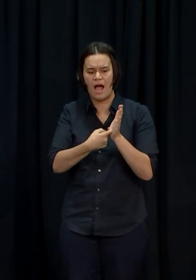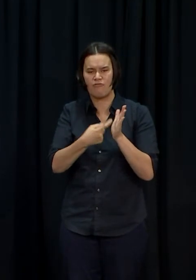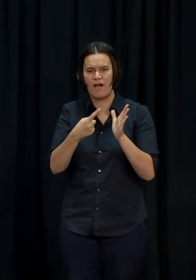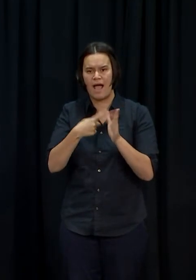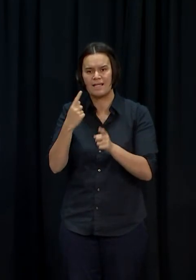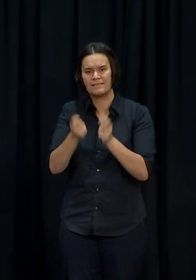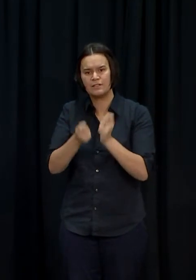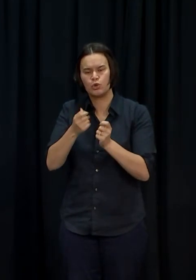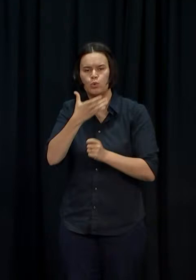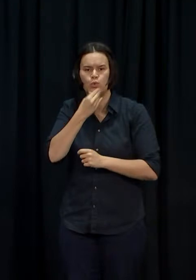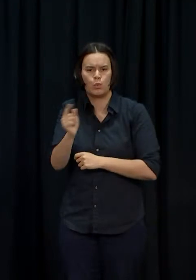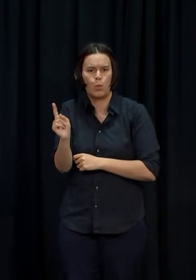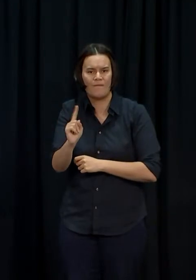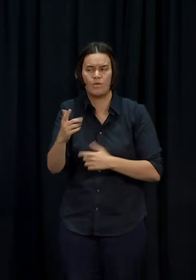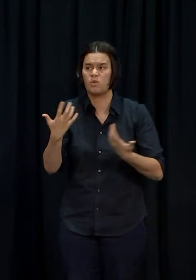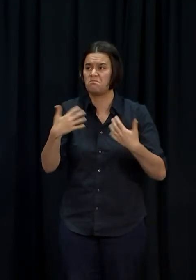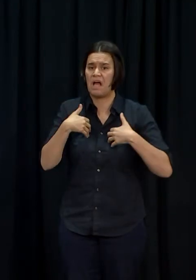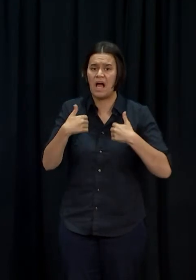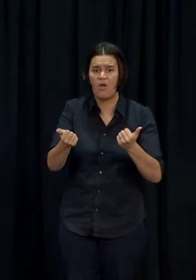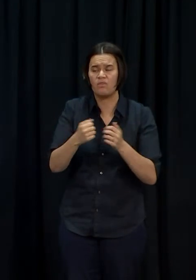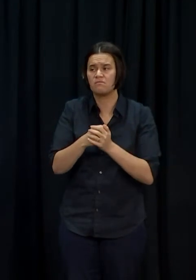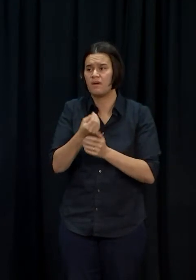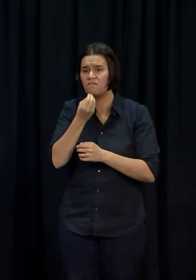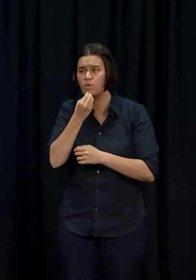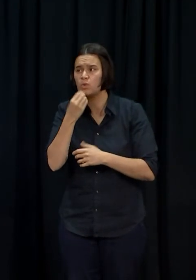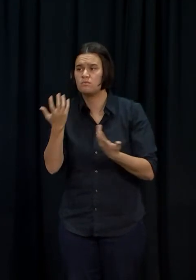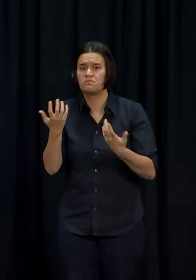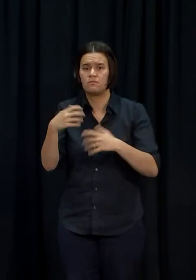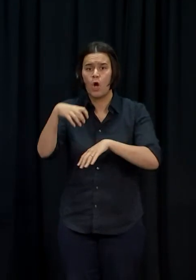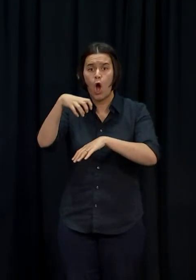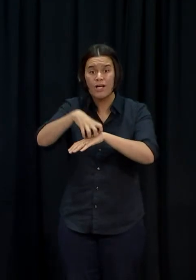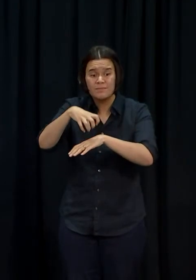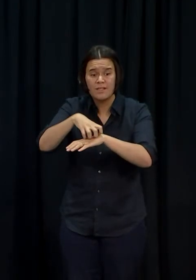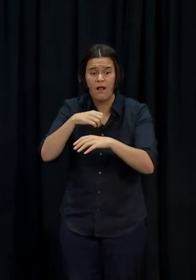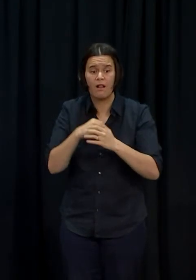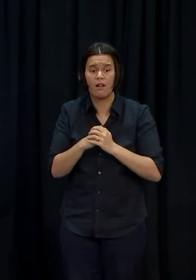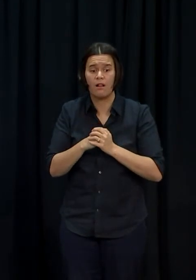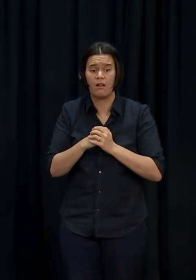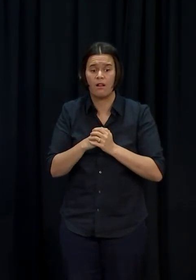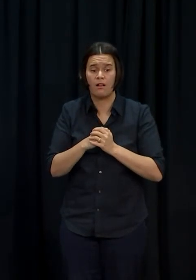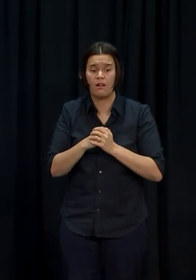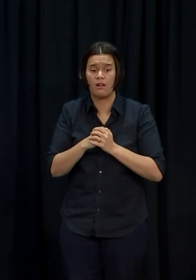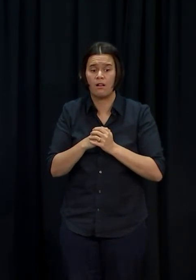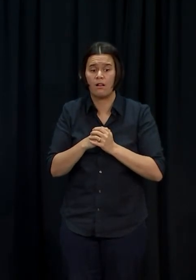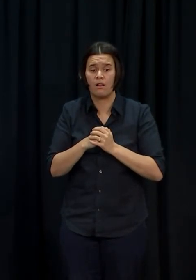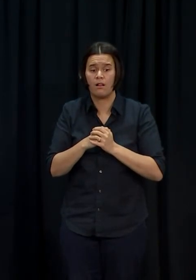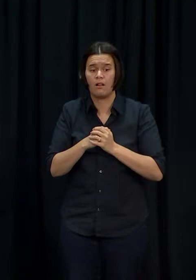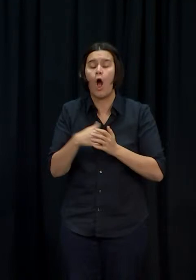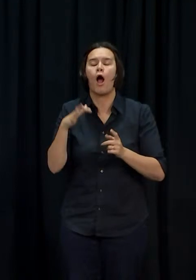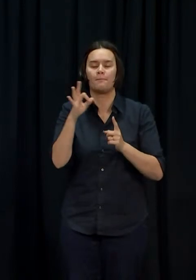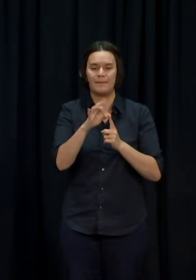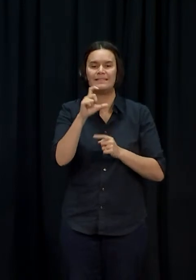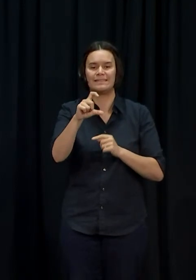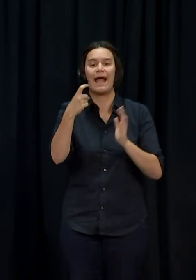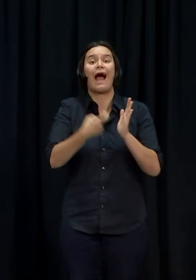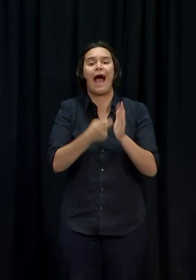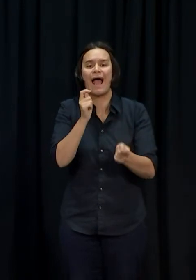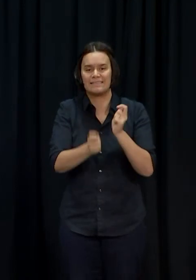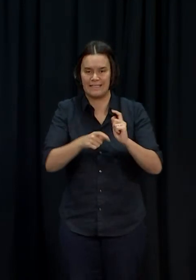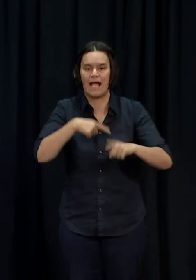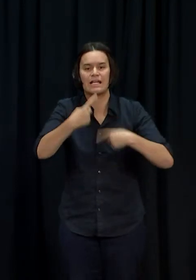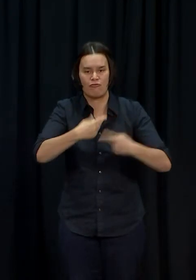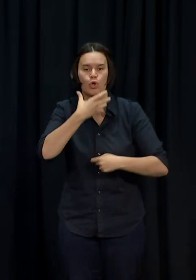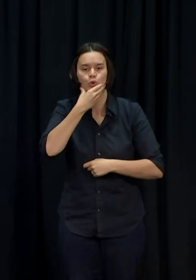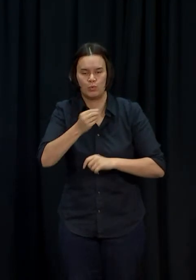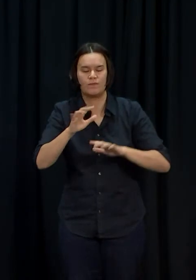border, and as diagnostic process in hospitals and acute care settings. We currently have good stock numbers of rapid antigen